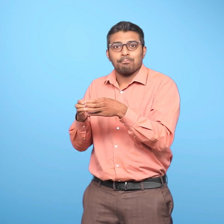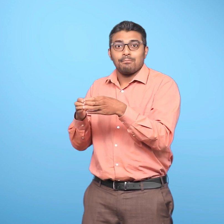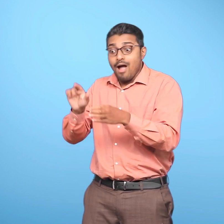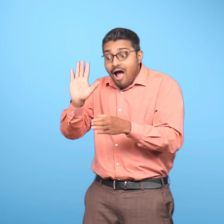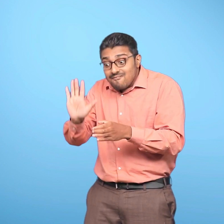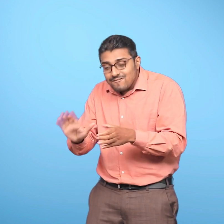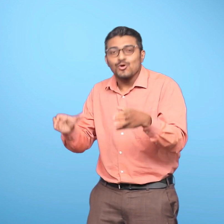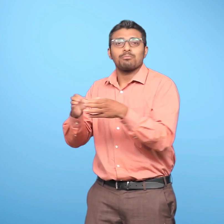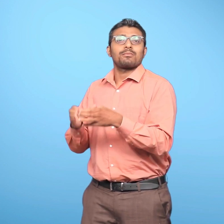reversed?